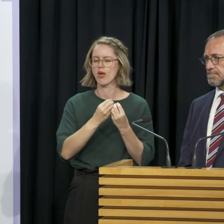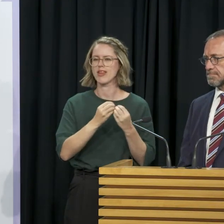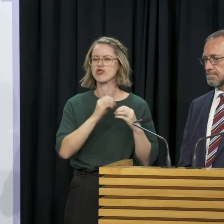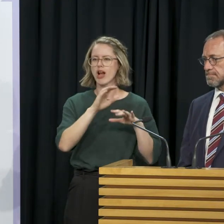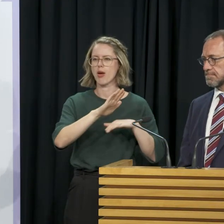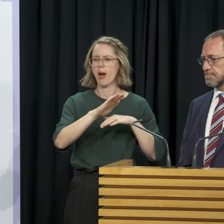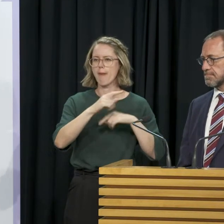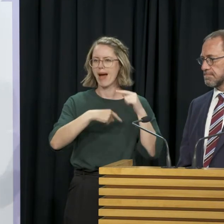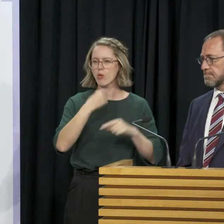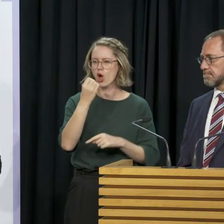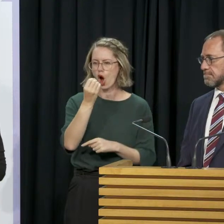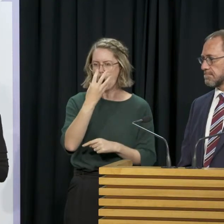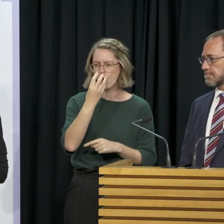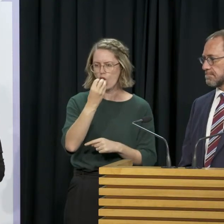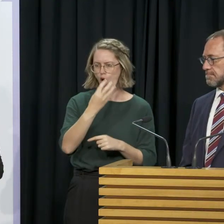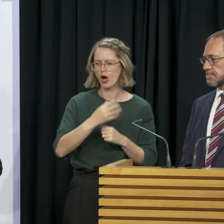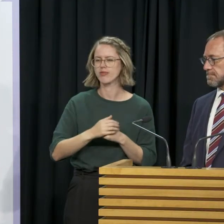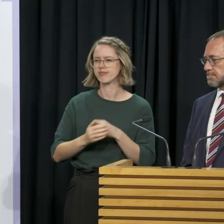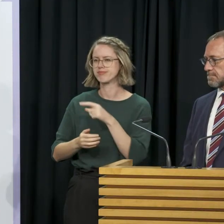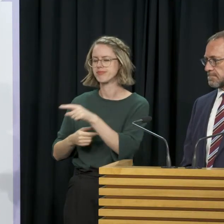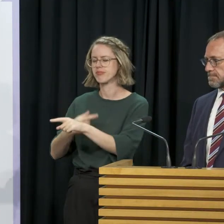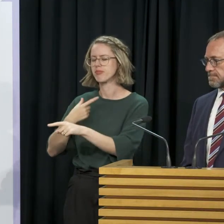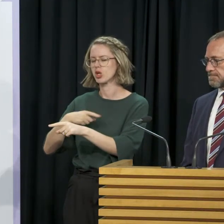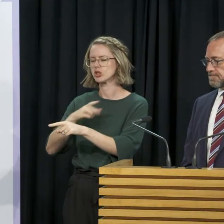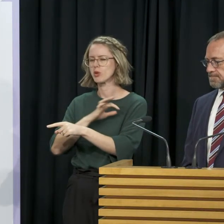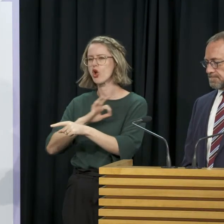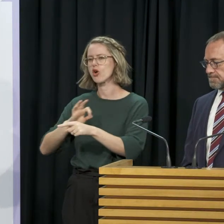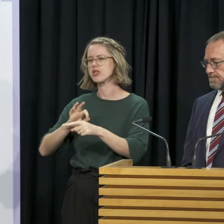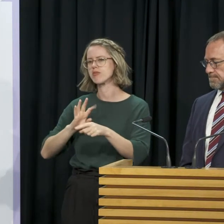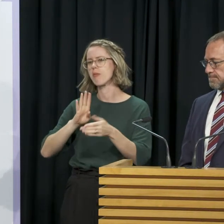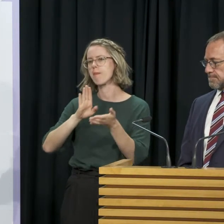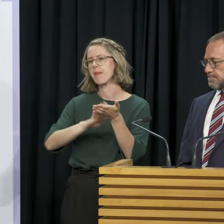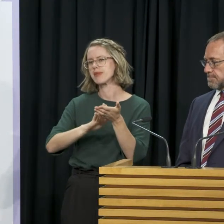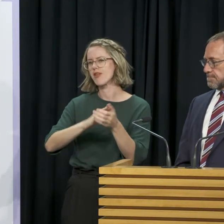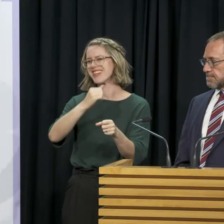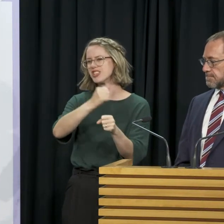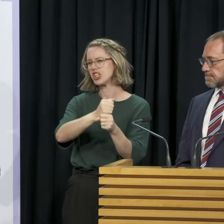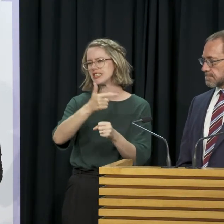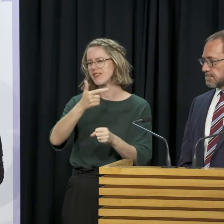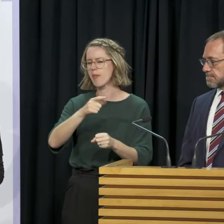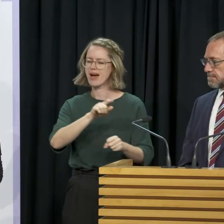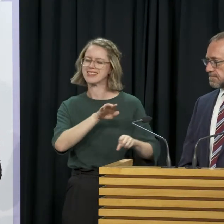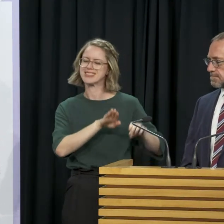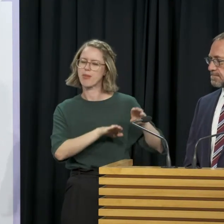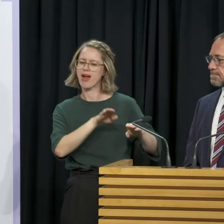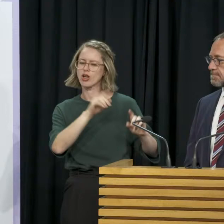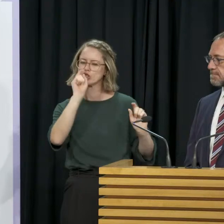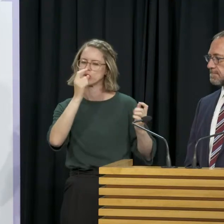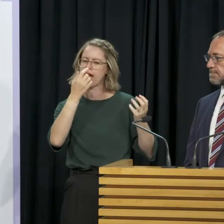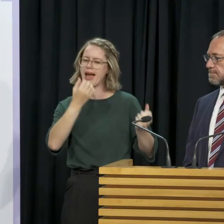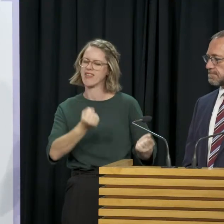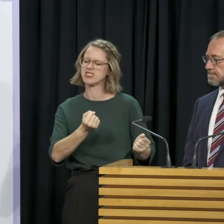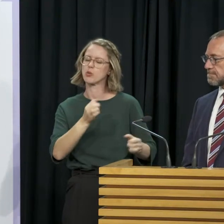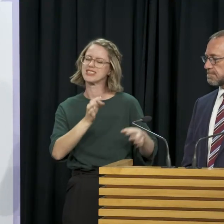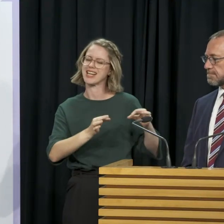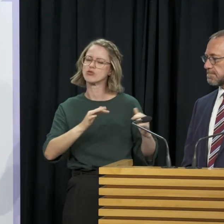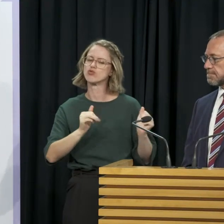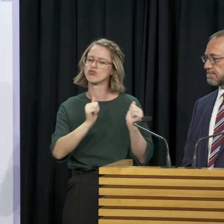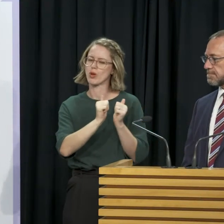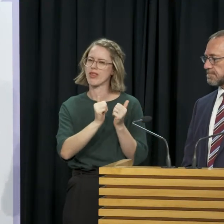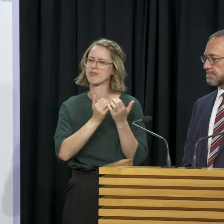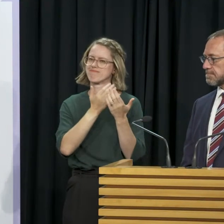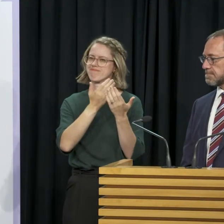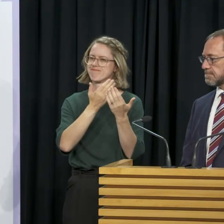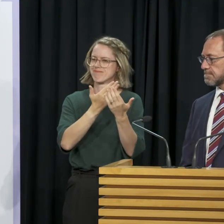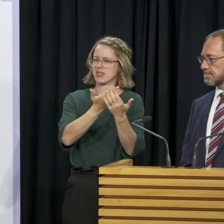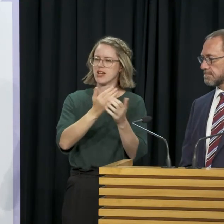Yeah, well, obviously we're not members of the G7, but shared similar concerns, and it was timely. The changes